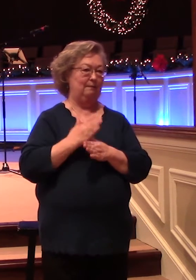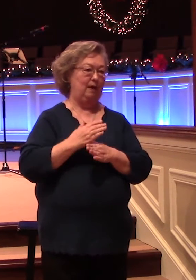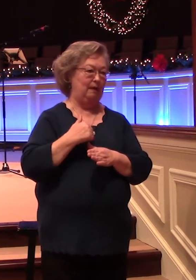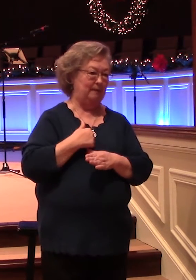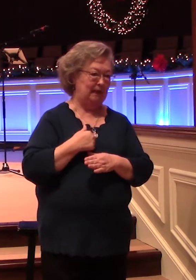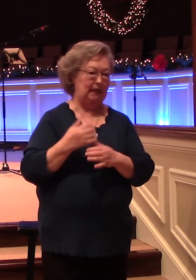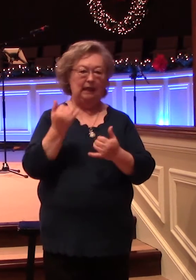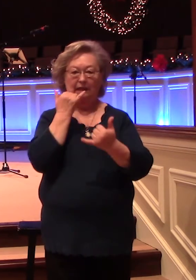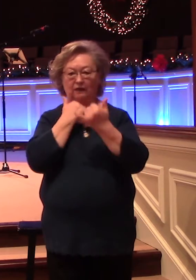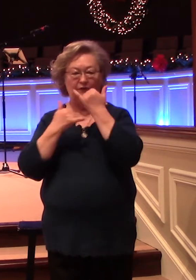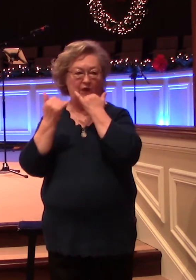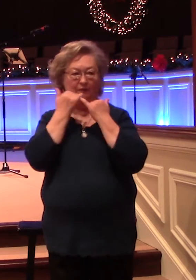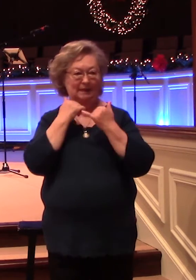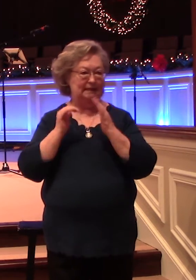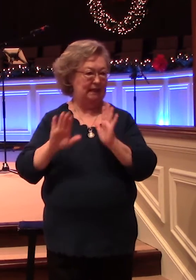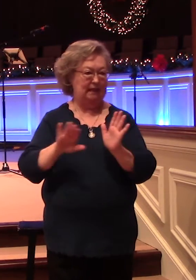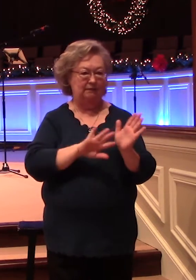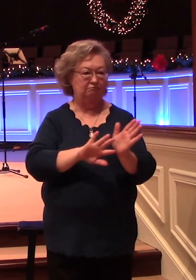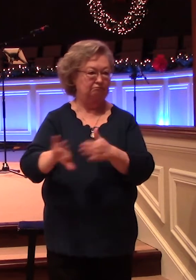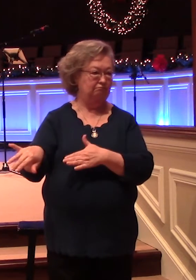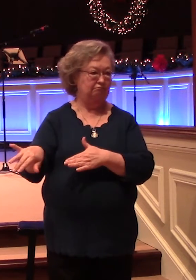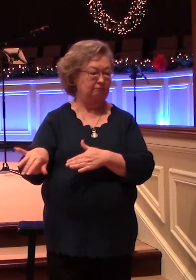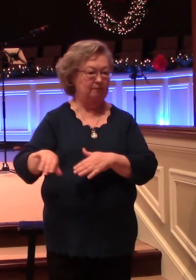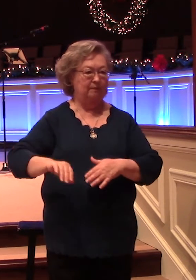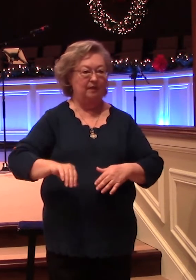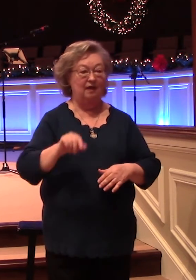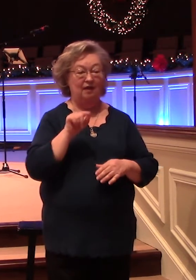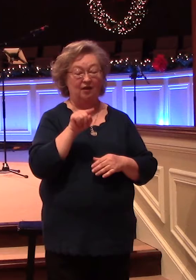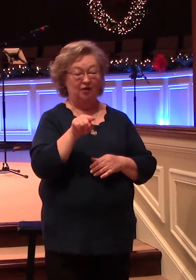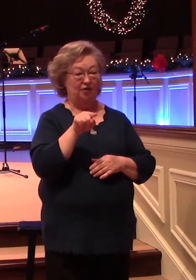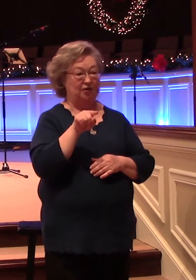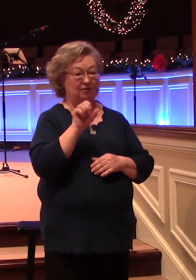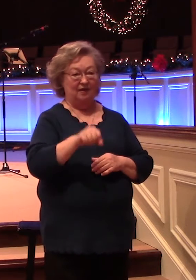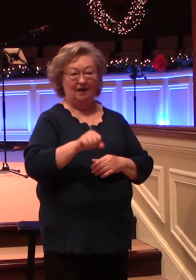to do. You'll never love